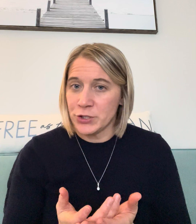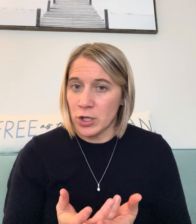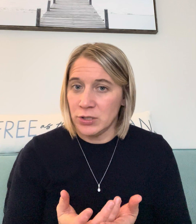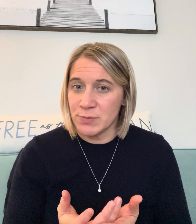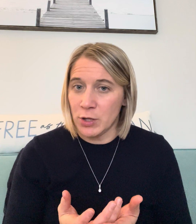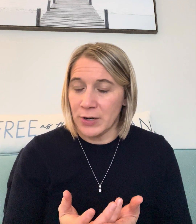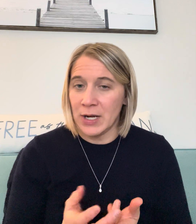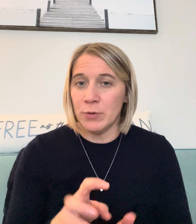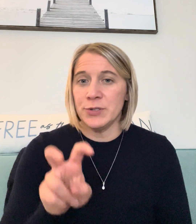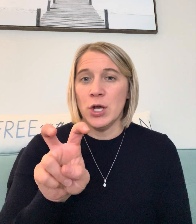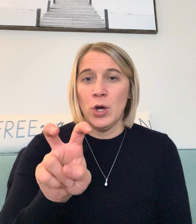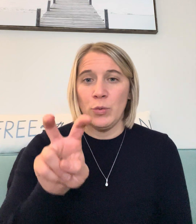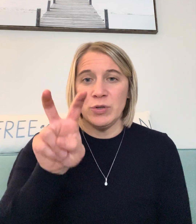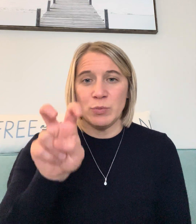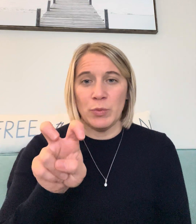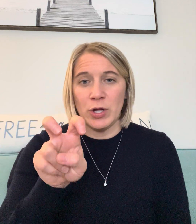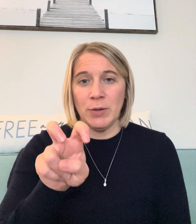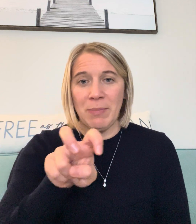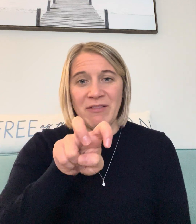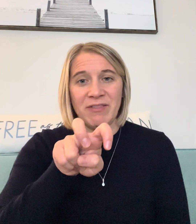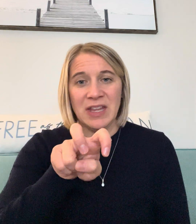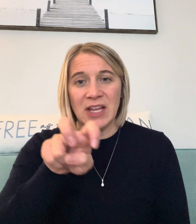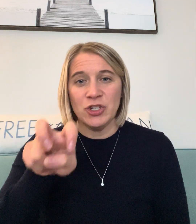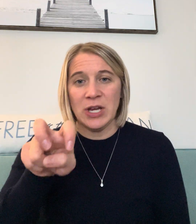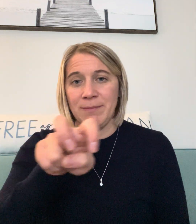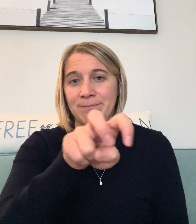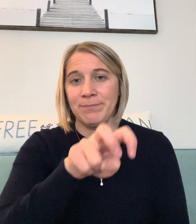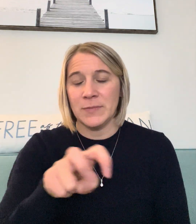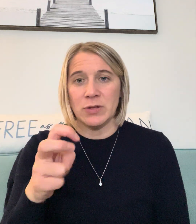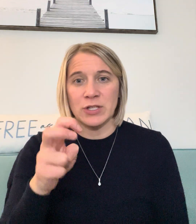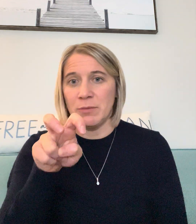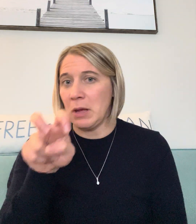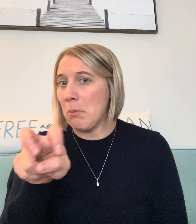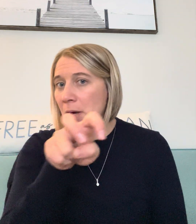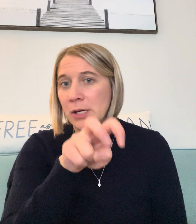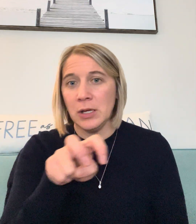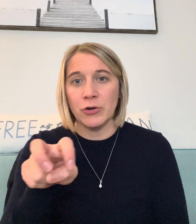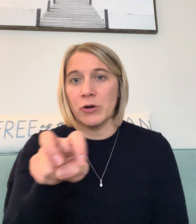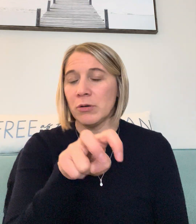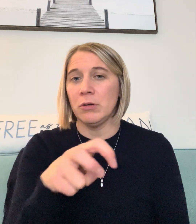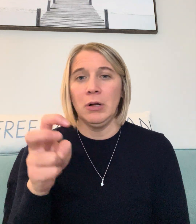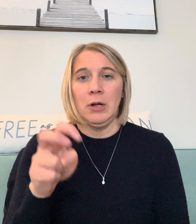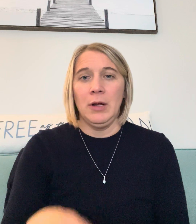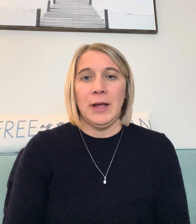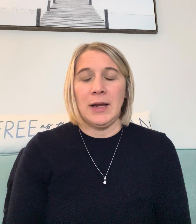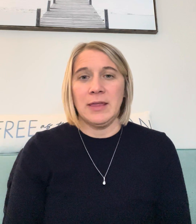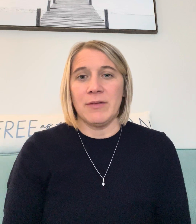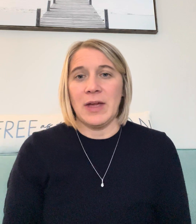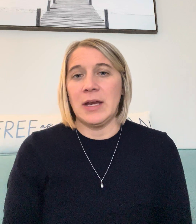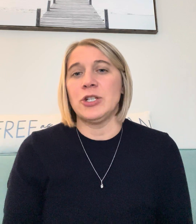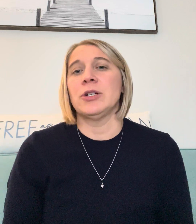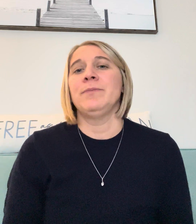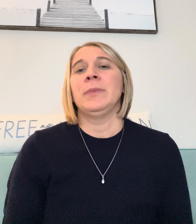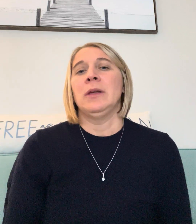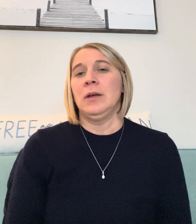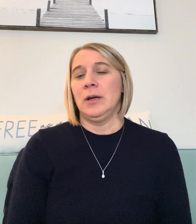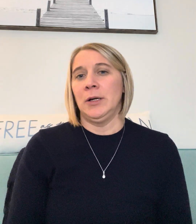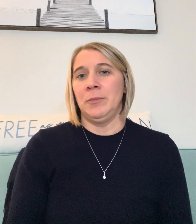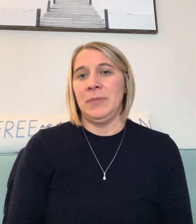all smaller animals, we use what we call the bent V hand shape. So this could be a bunny, a turtle, anything of that nature. If